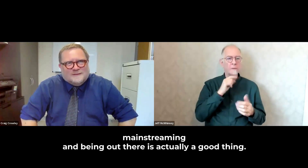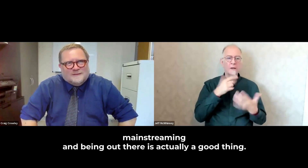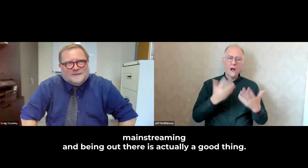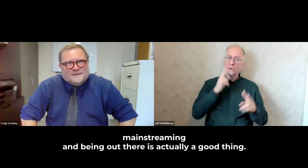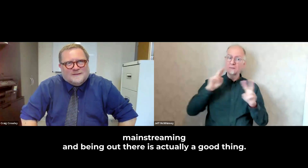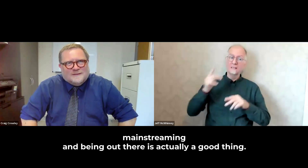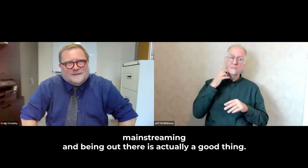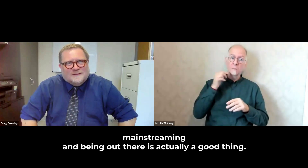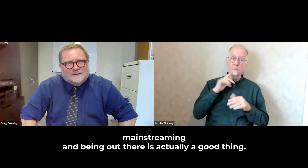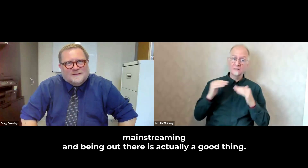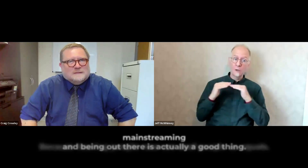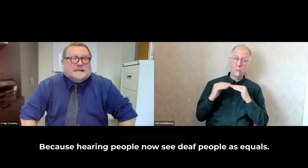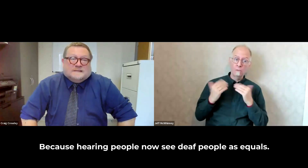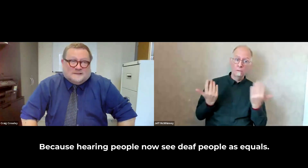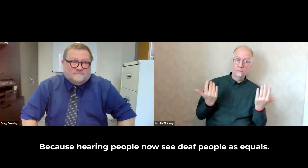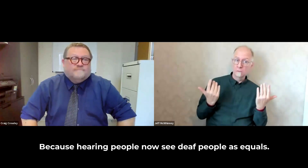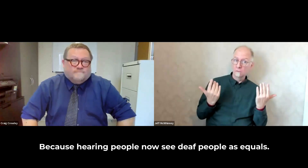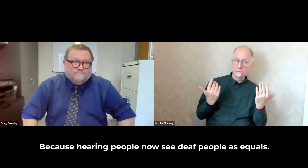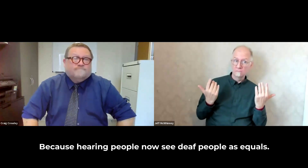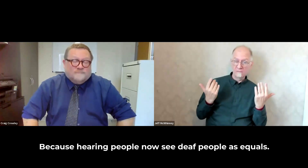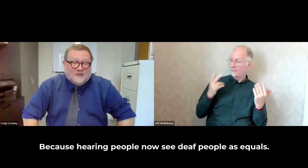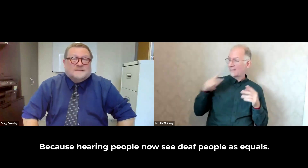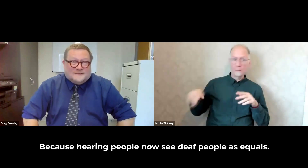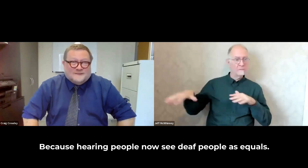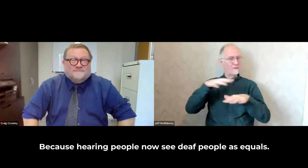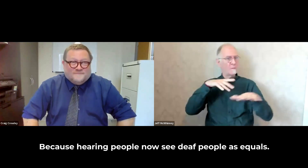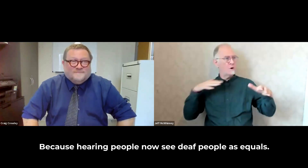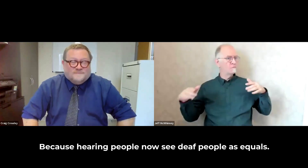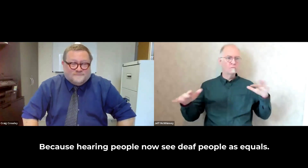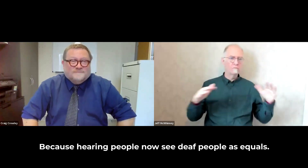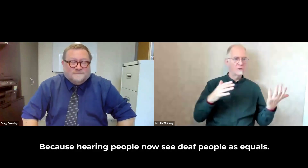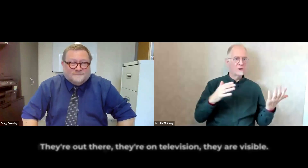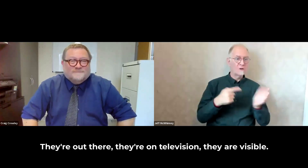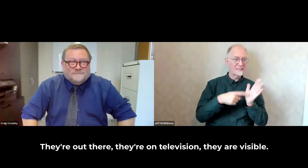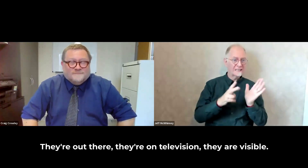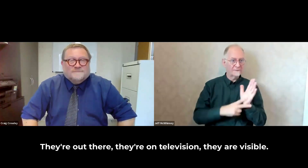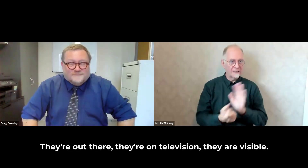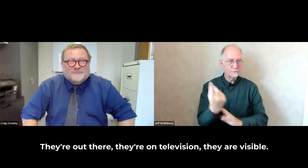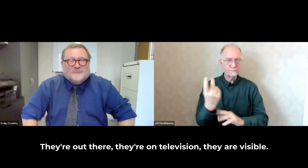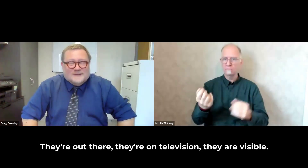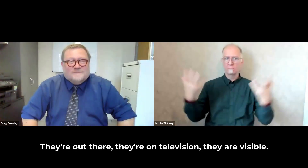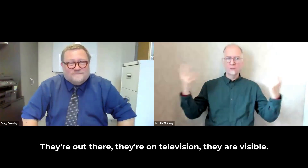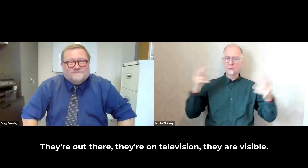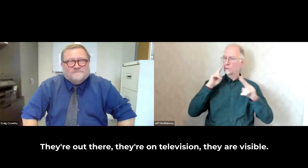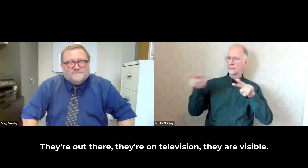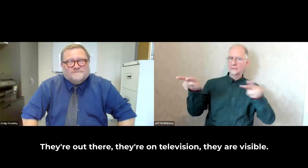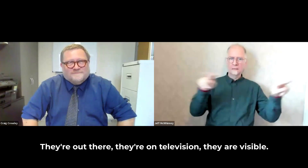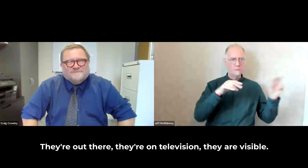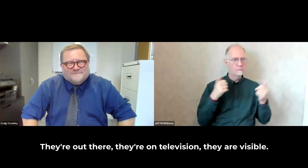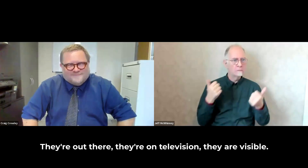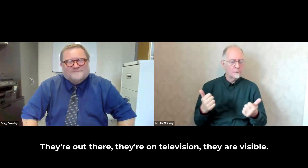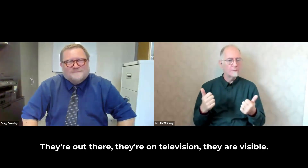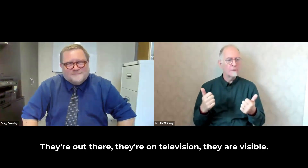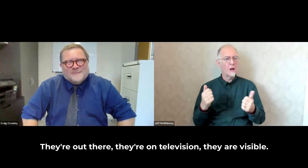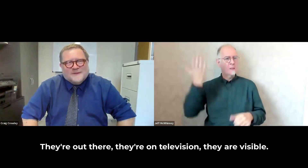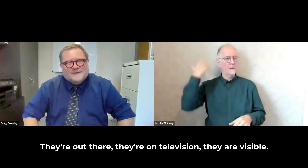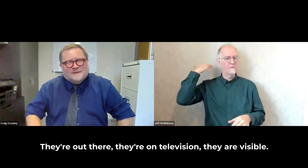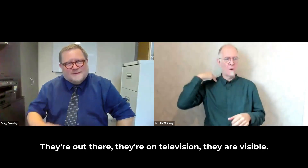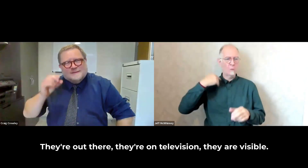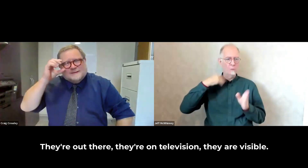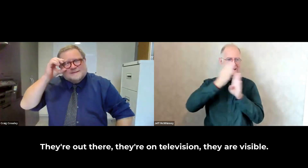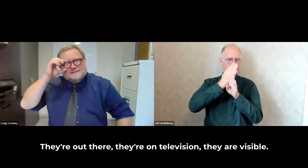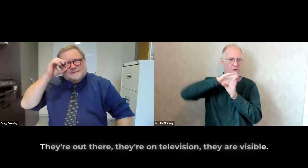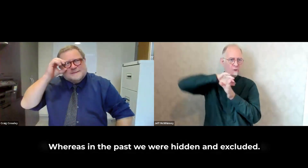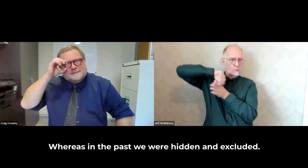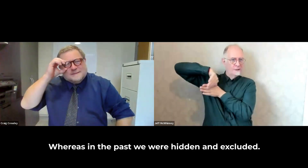Mainstreaming and being out there is actually a good thing, because hearing people now see deaf people as equals. They're out there. They're on television, they